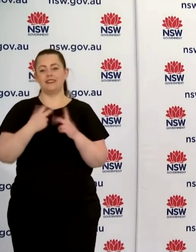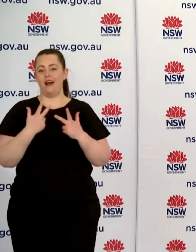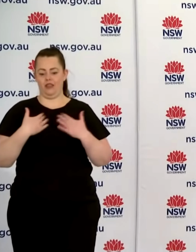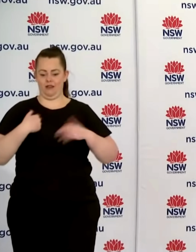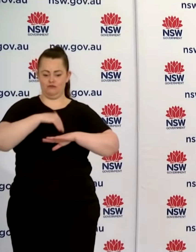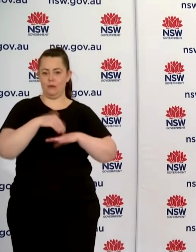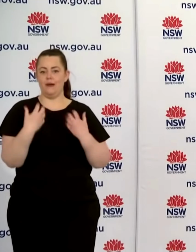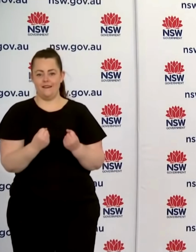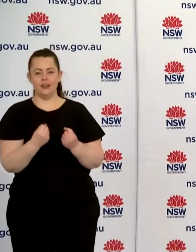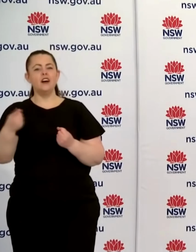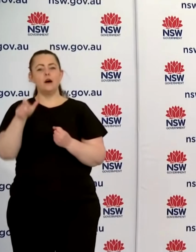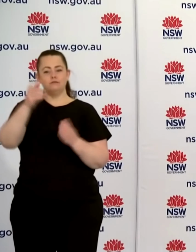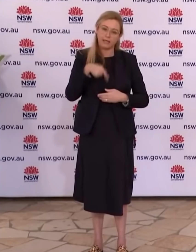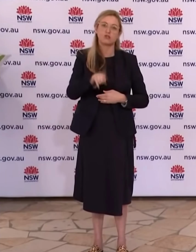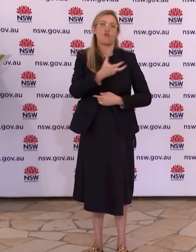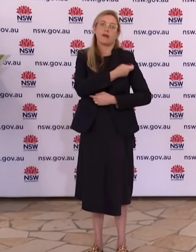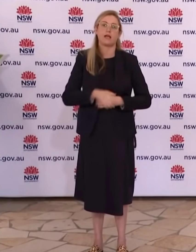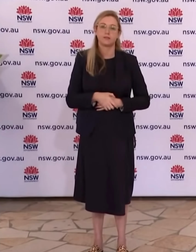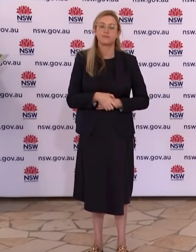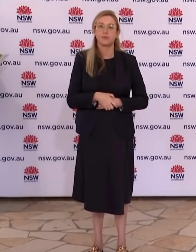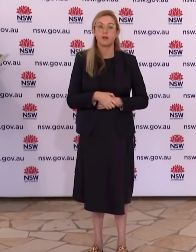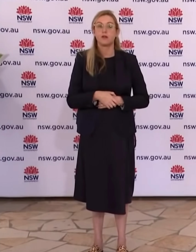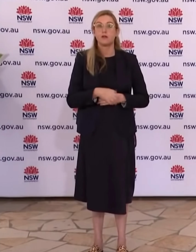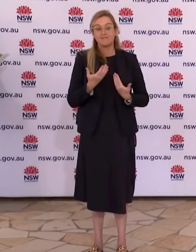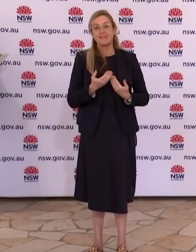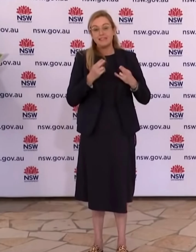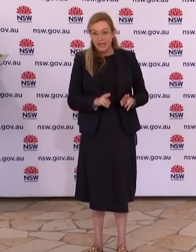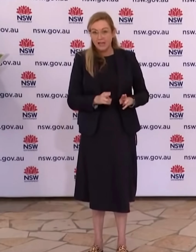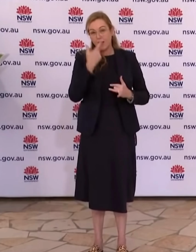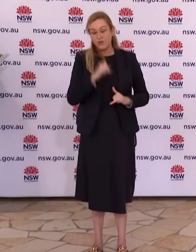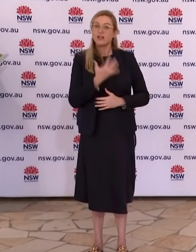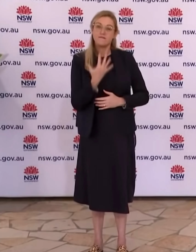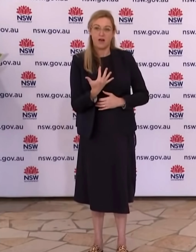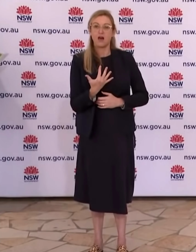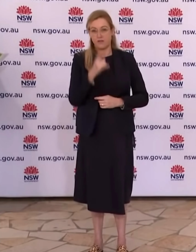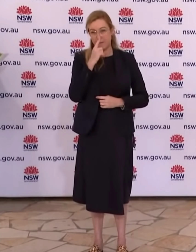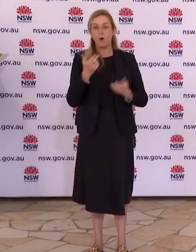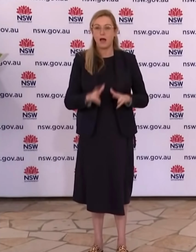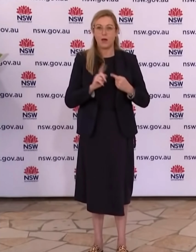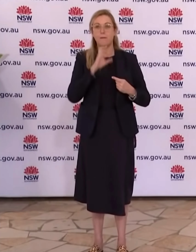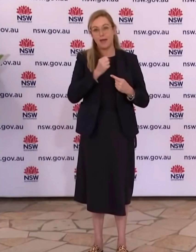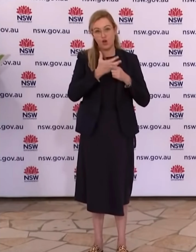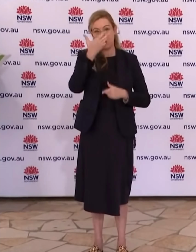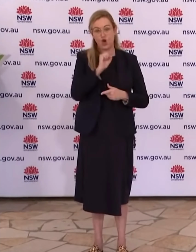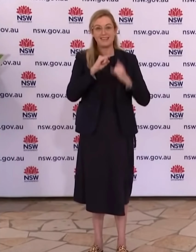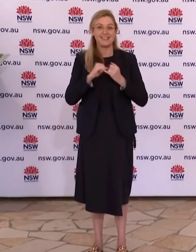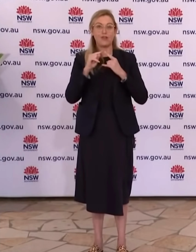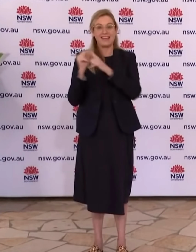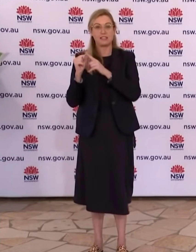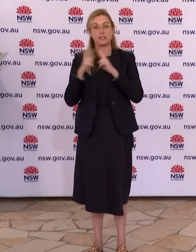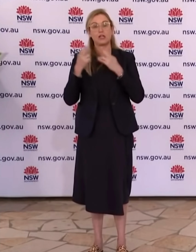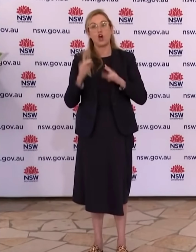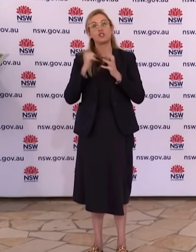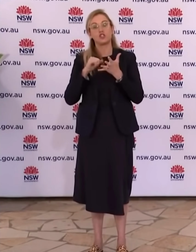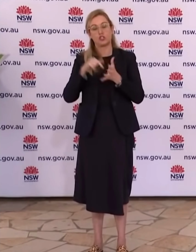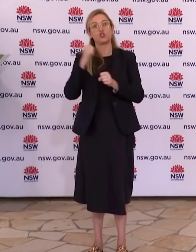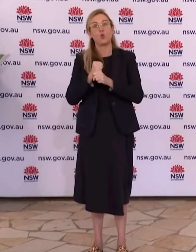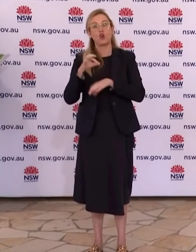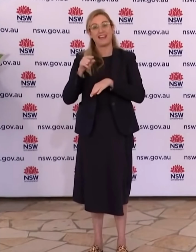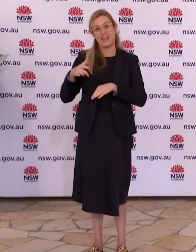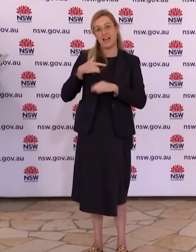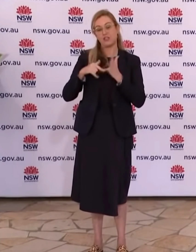and the coroner is going to look into the circumstances around that death. In terms of the deaths, sadly, we have been notified of 5 people who have passed away. A man in his 90s from southeastern Sydney died at St George Hospital, and he was a